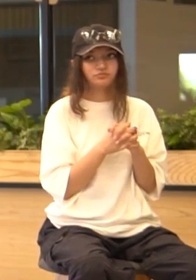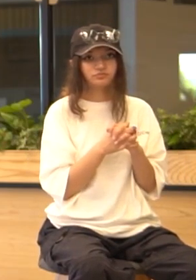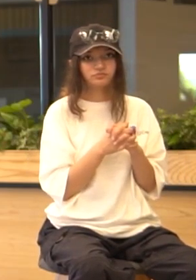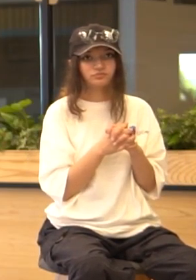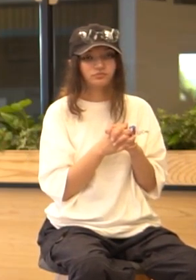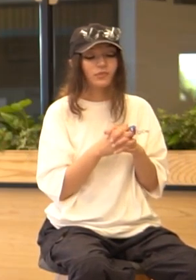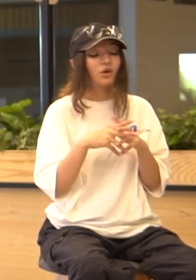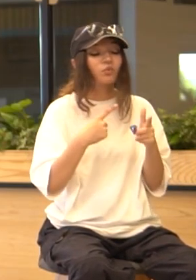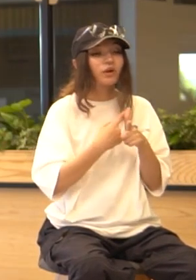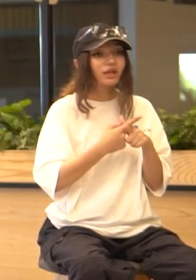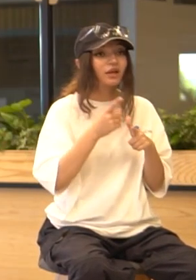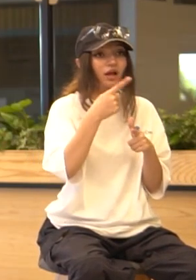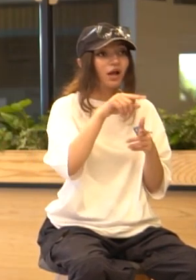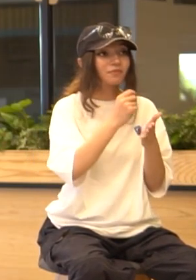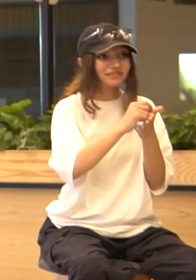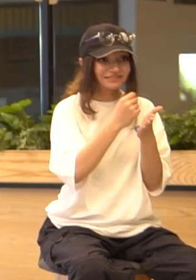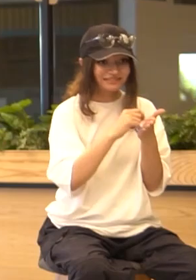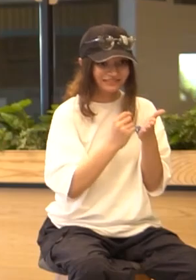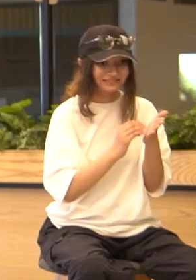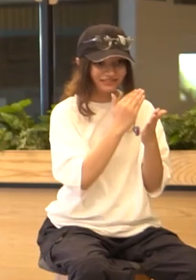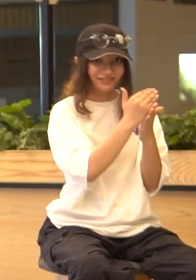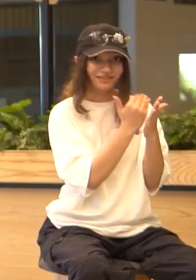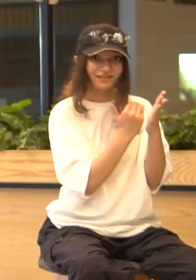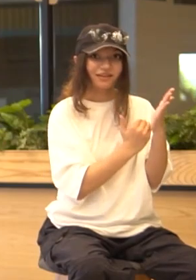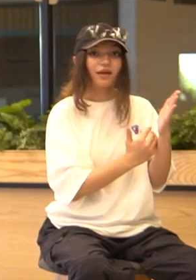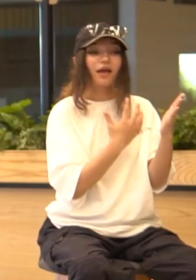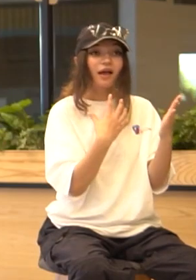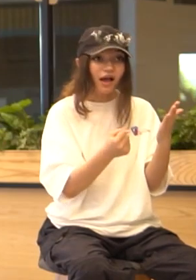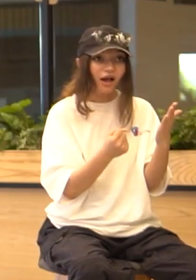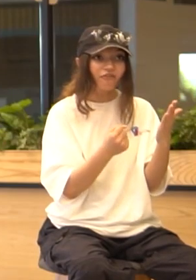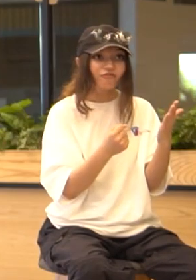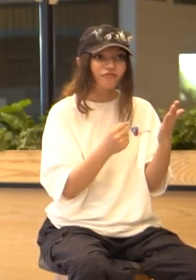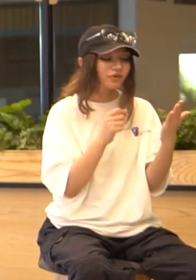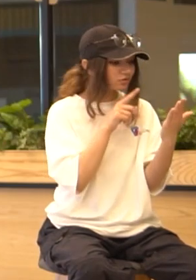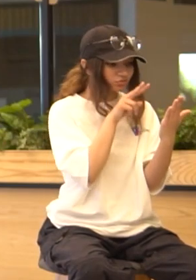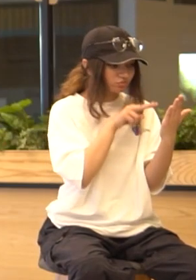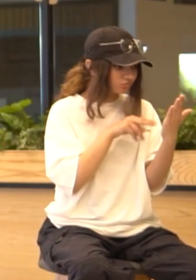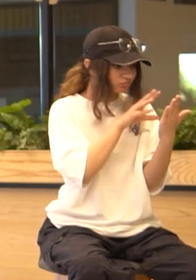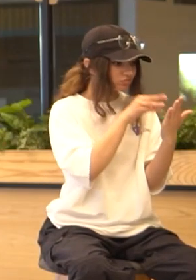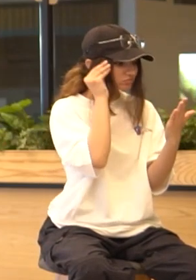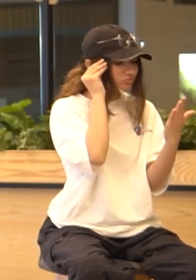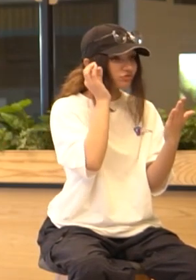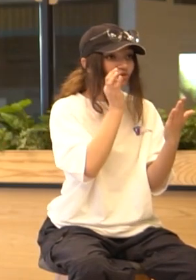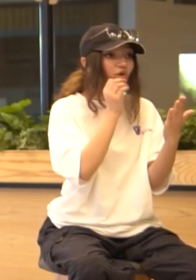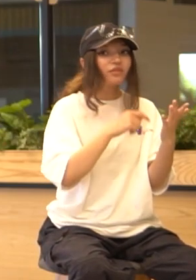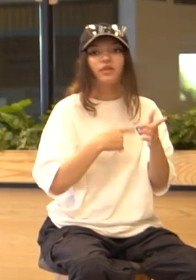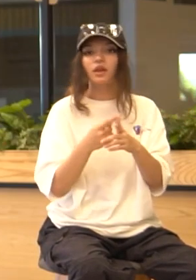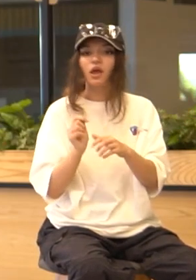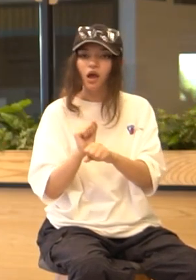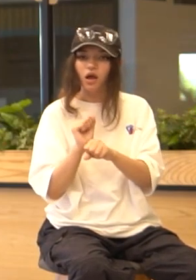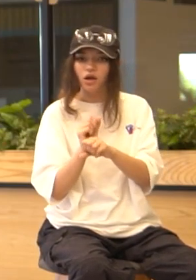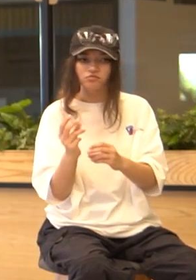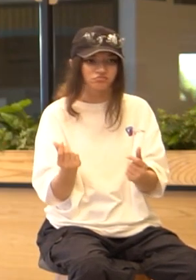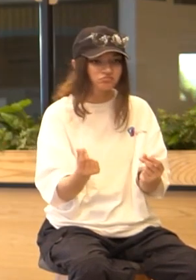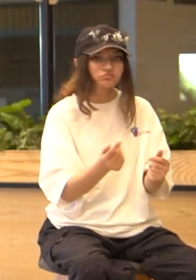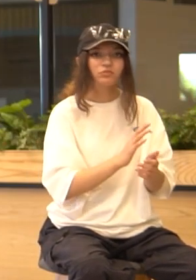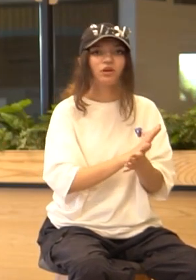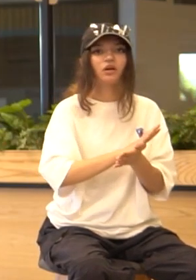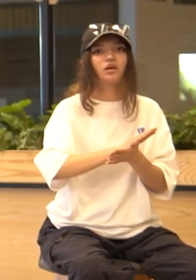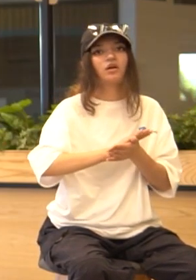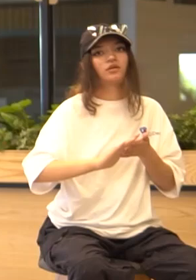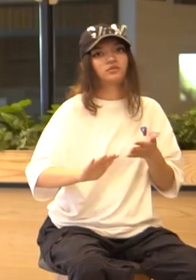sort of patterns, when you have like a checklist that you know you want to go through, you will fix those up way earlier than your manager wants.